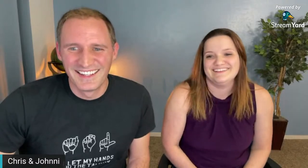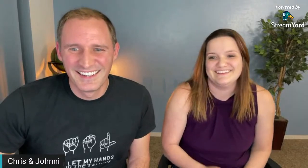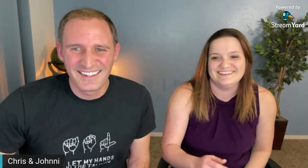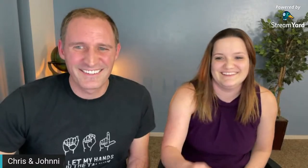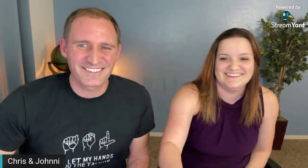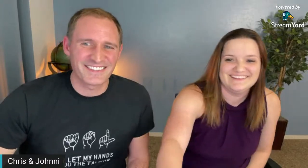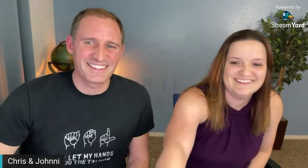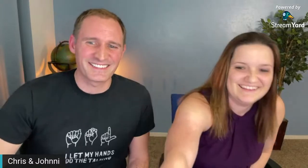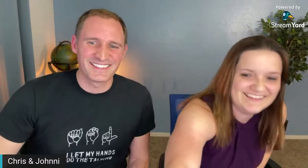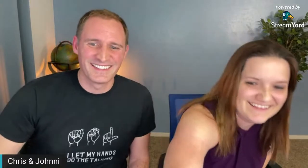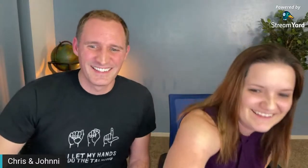Which one did you see?